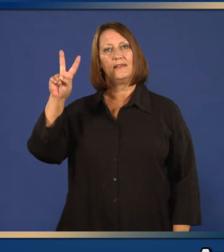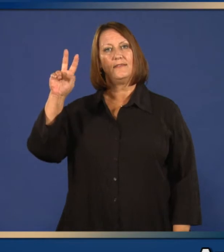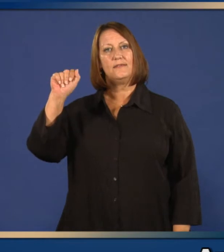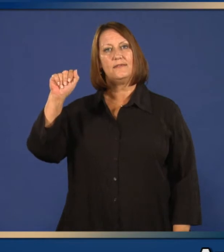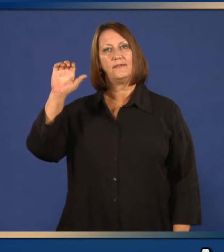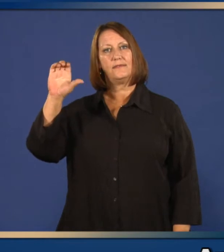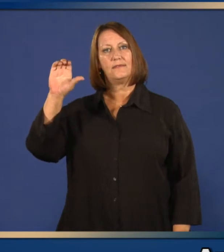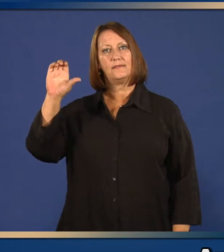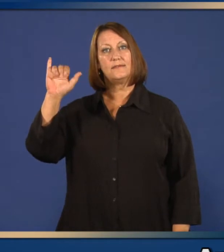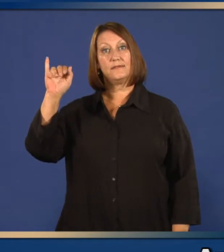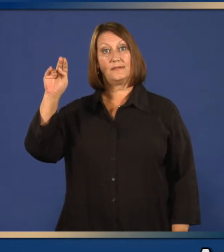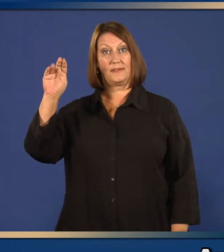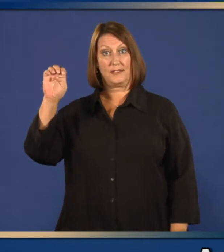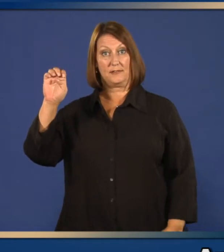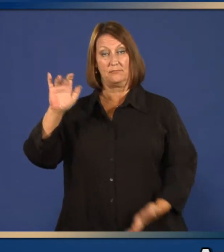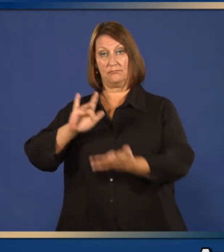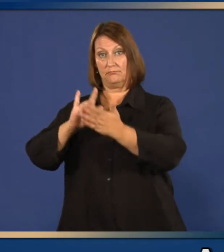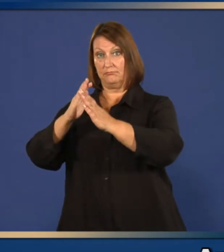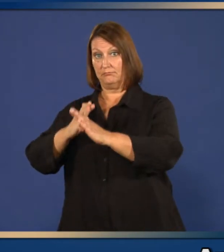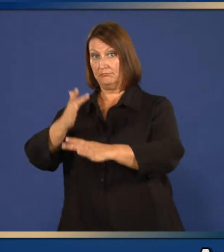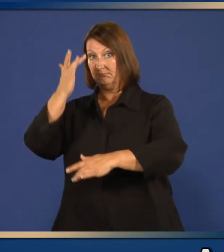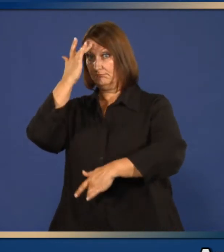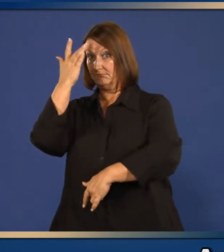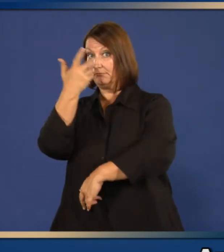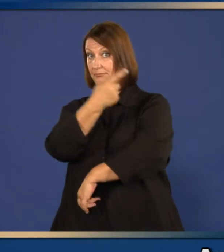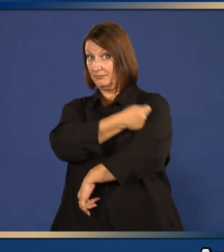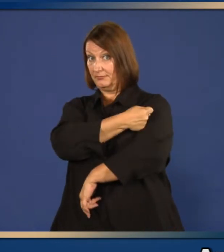Are vaccines safe?